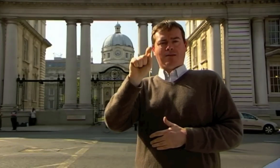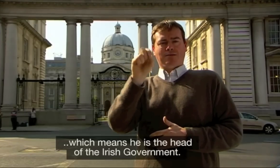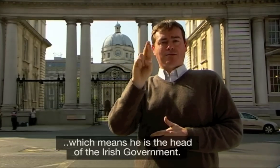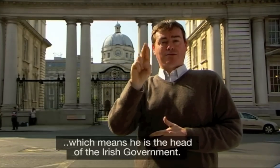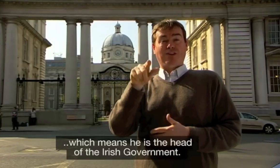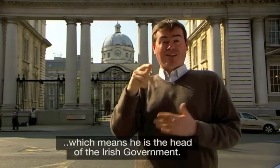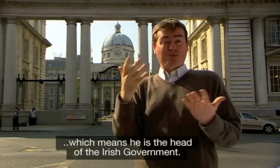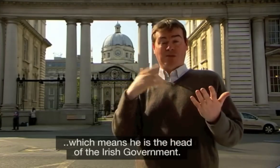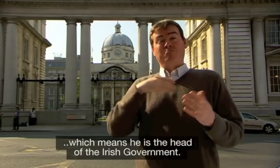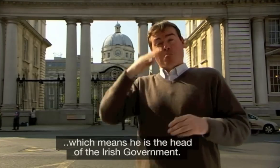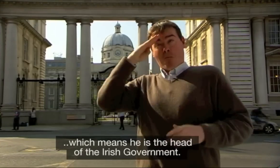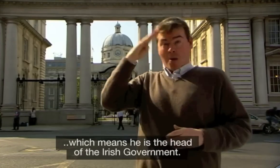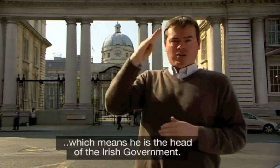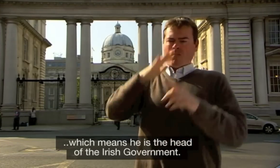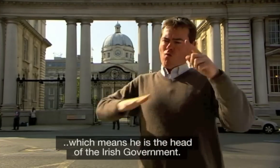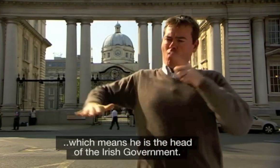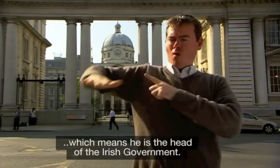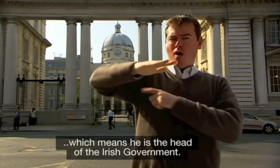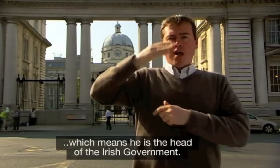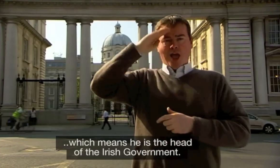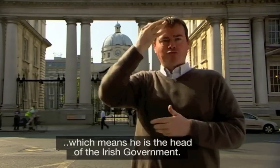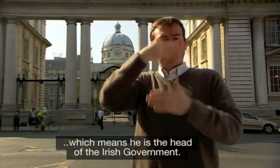which means he is the head of the Irish government.